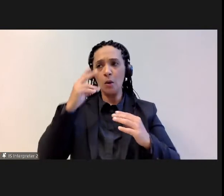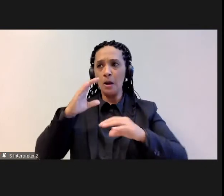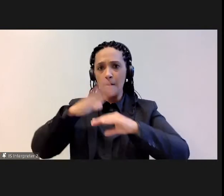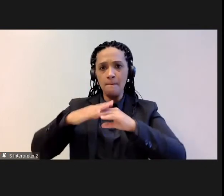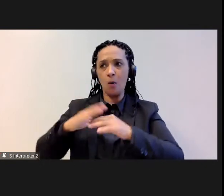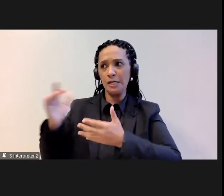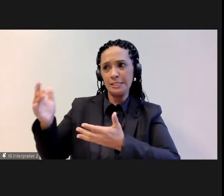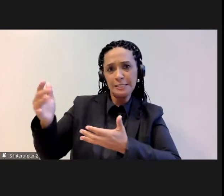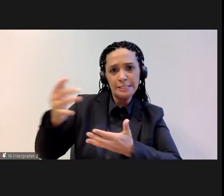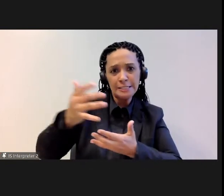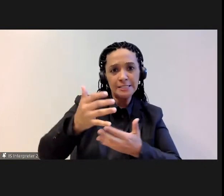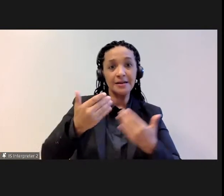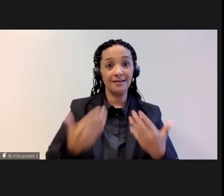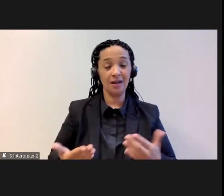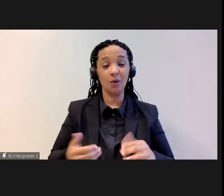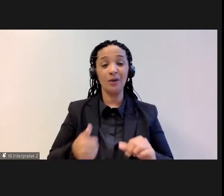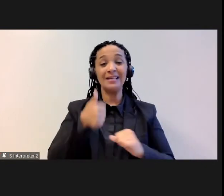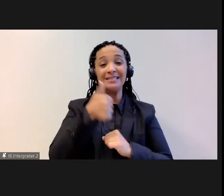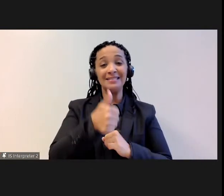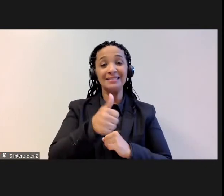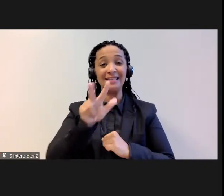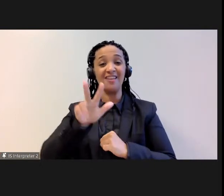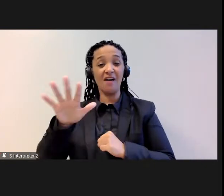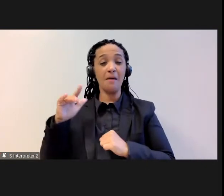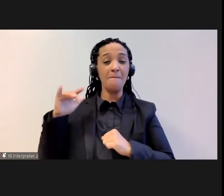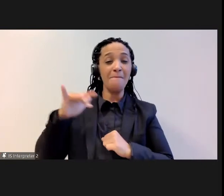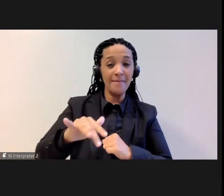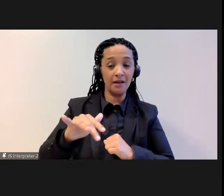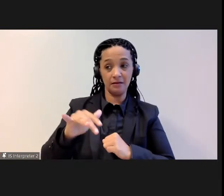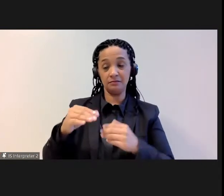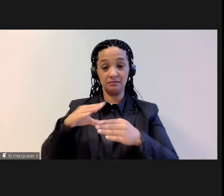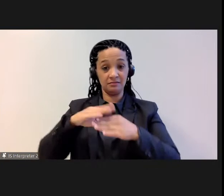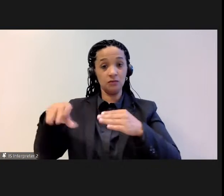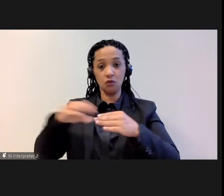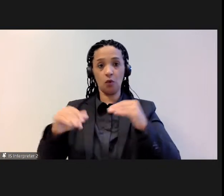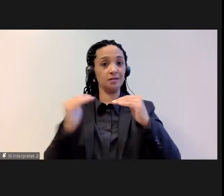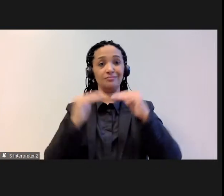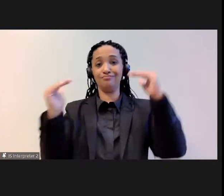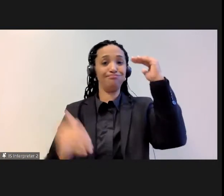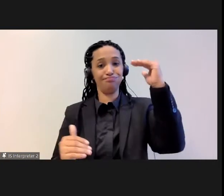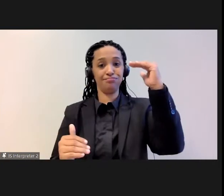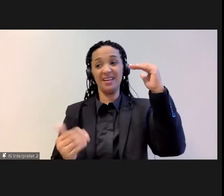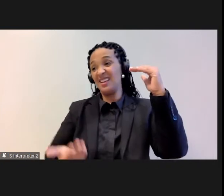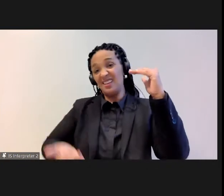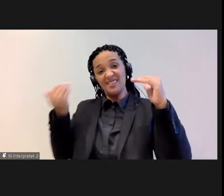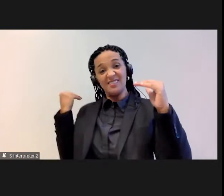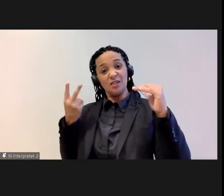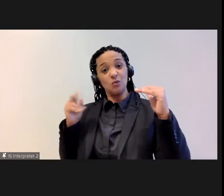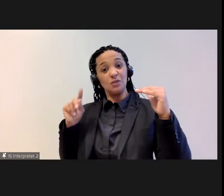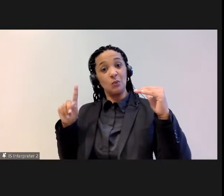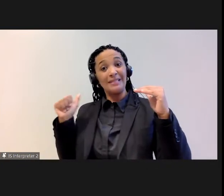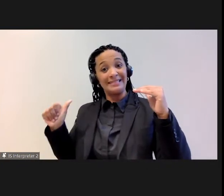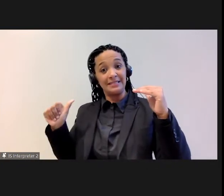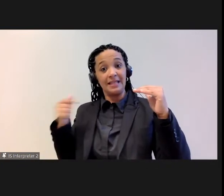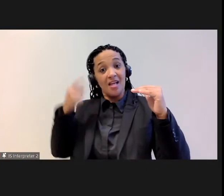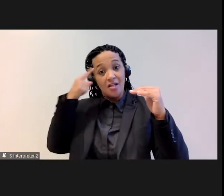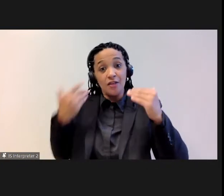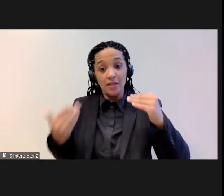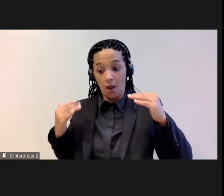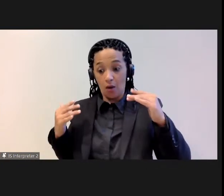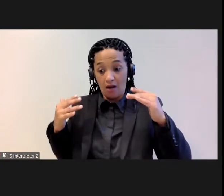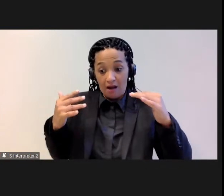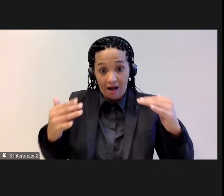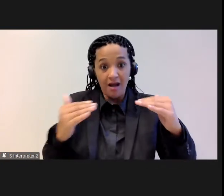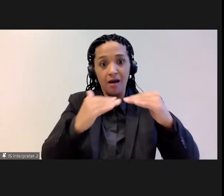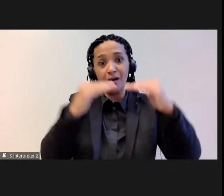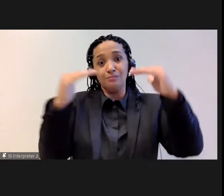gap of around $685 million that was still actually needed, and that is 2016. I can imagine today that figure